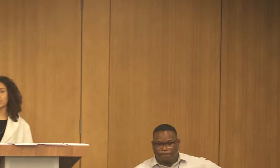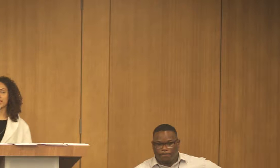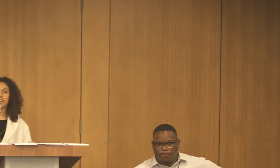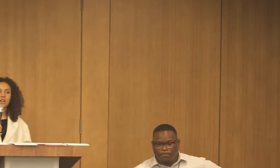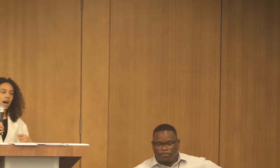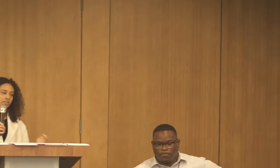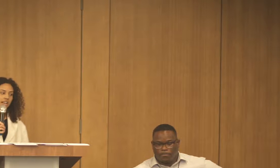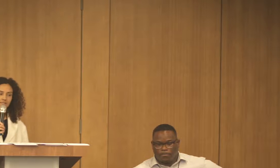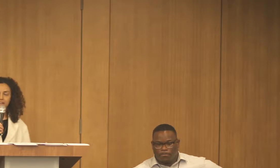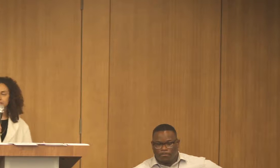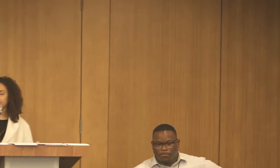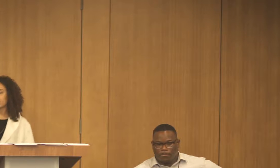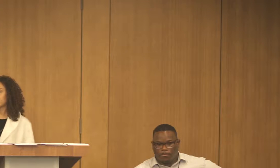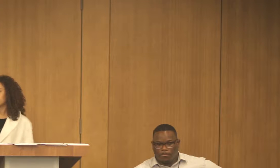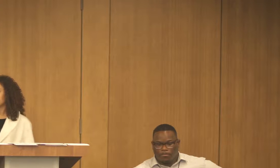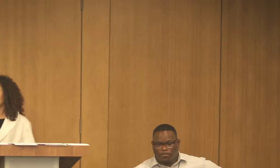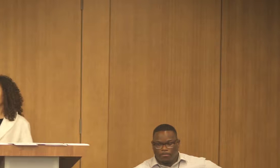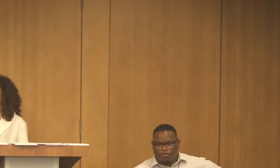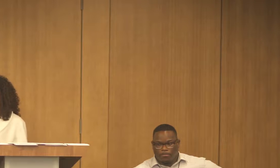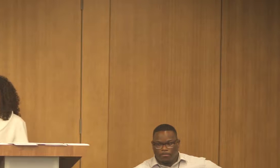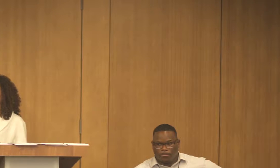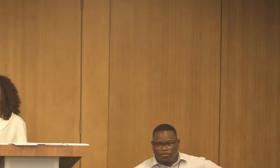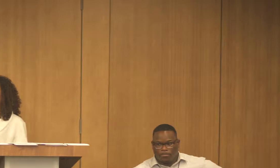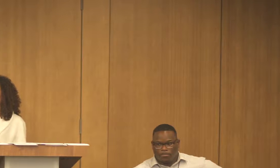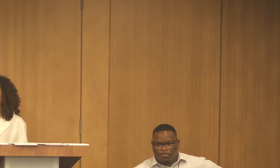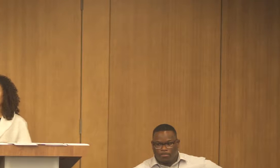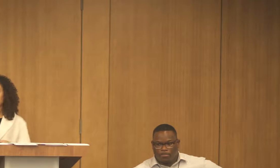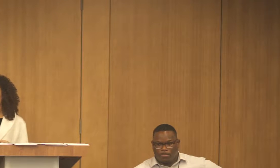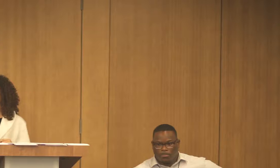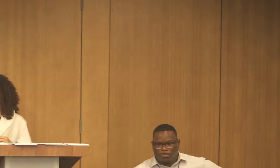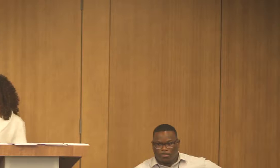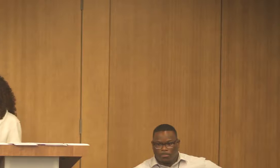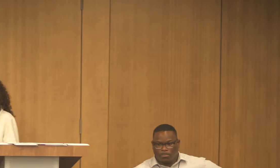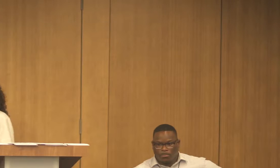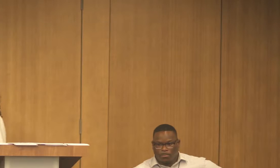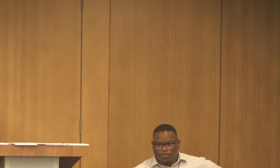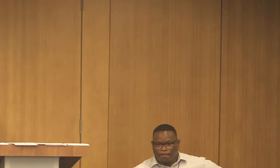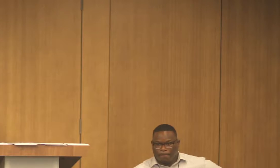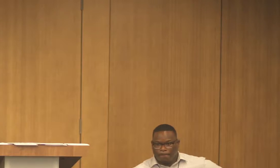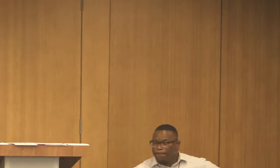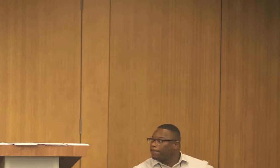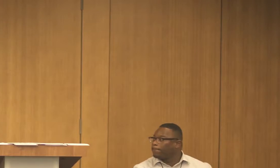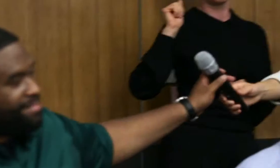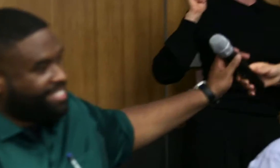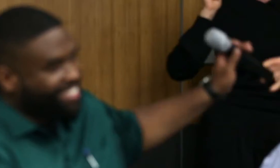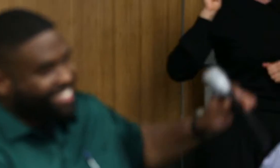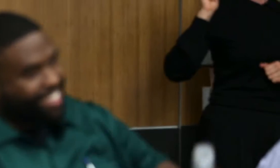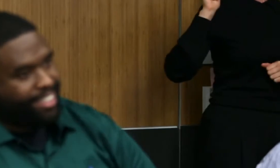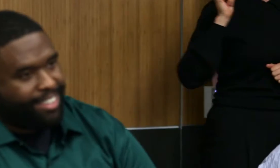you partner with, how does it add value to their organizations? And I'm going to start with you, Aubrey.